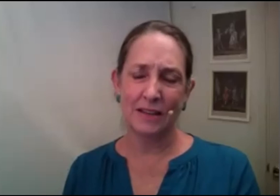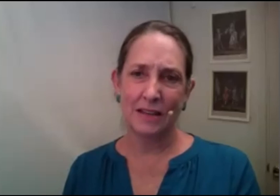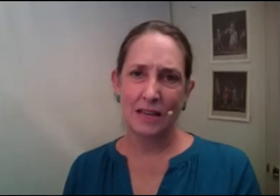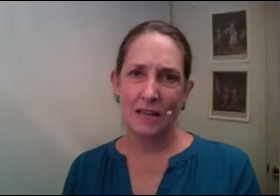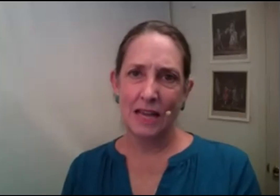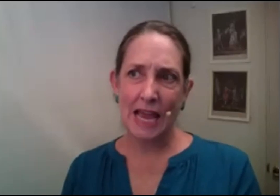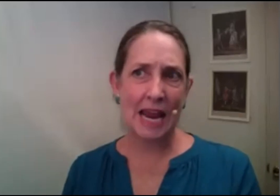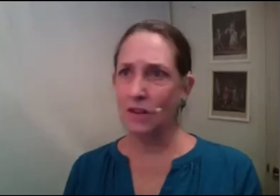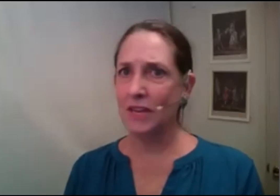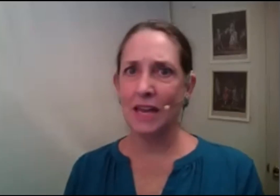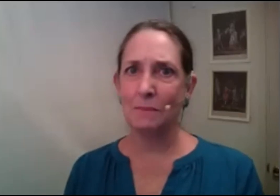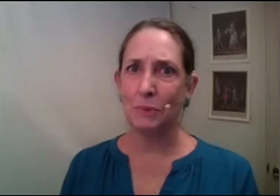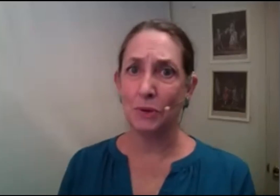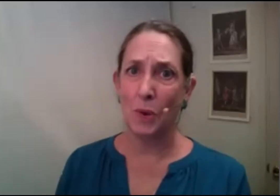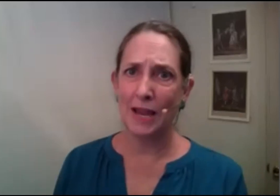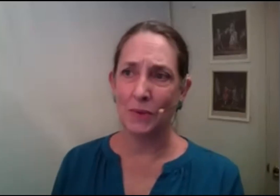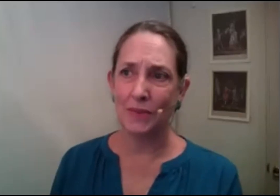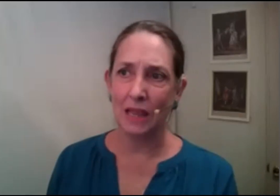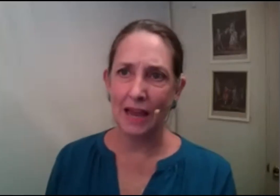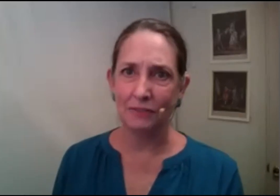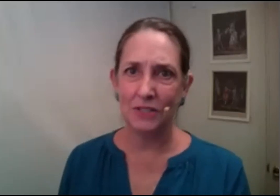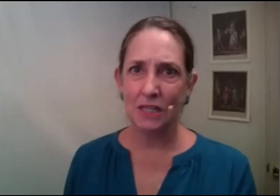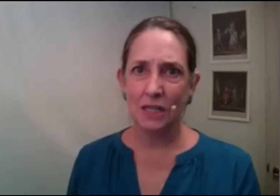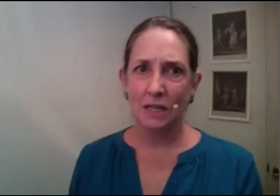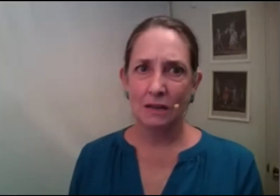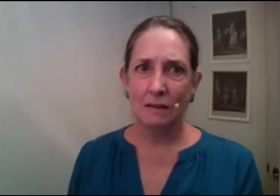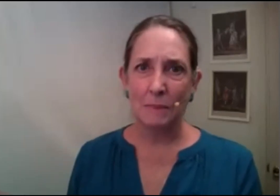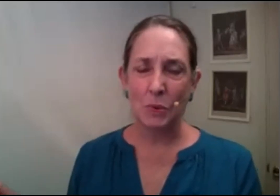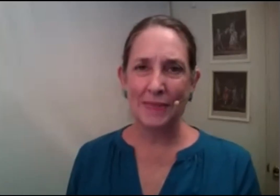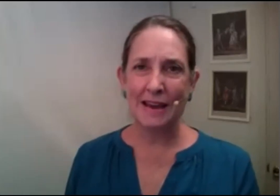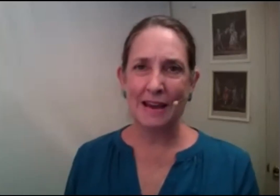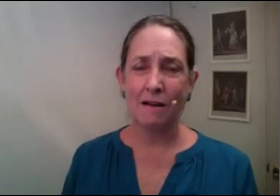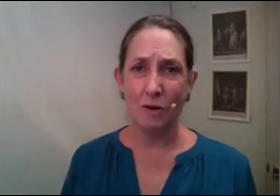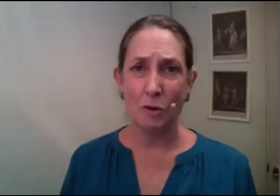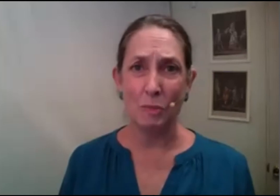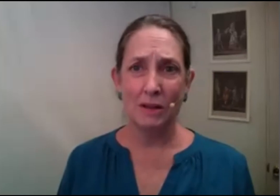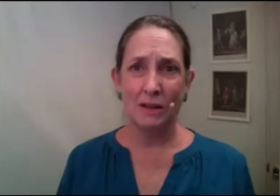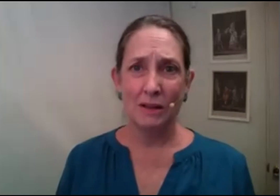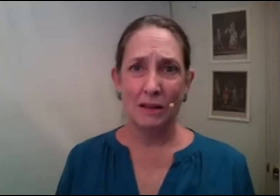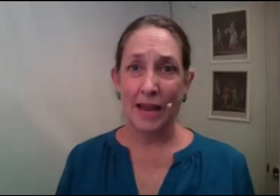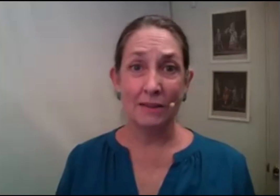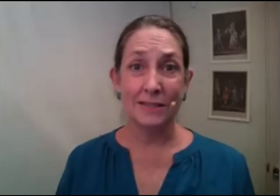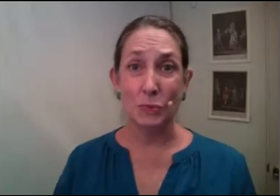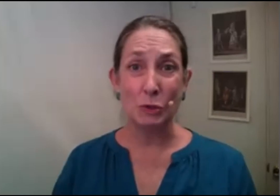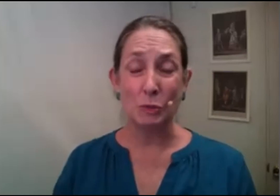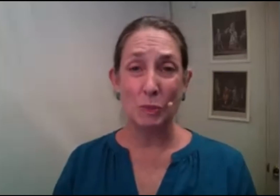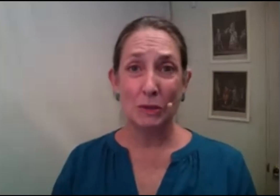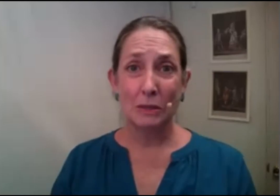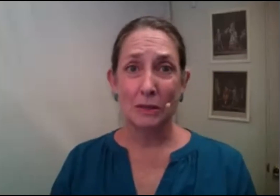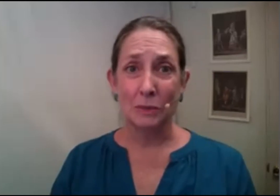grandparents, and everything had been put away when they left. But when they got home, Alice's